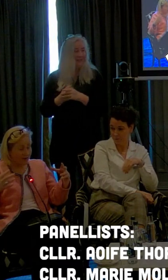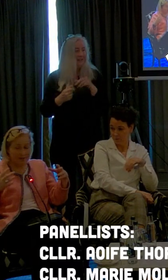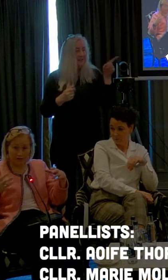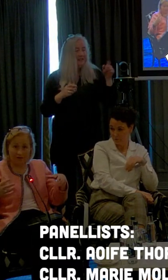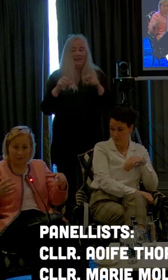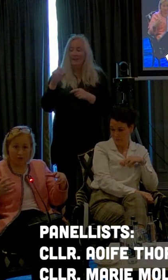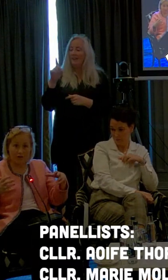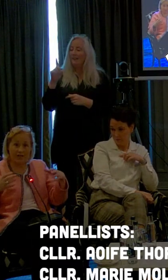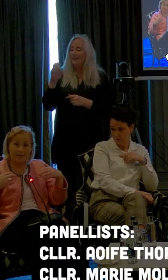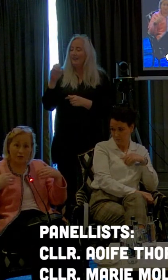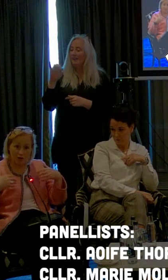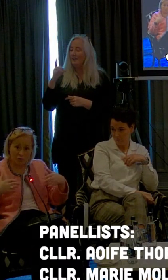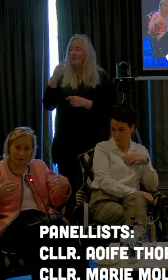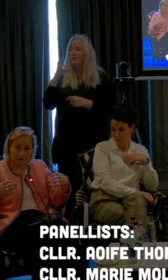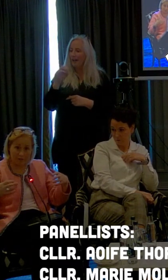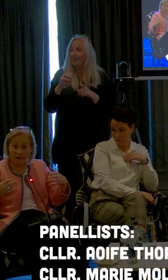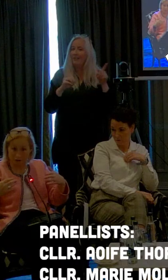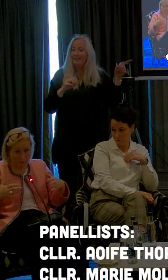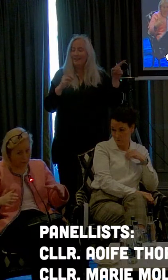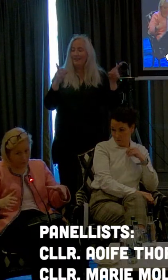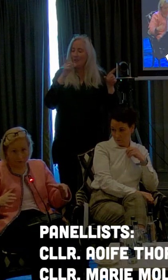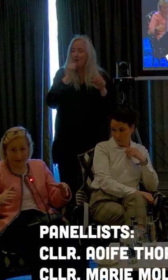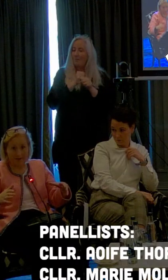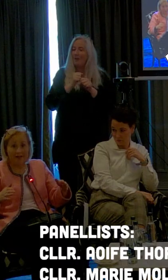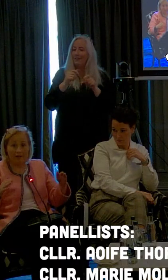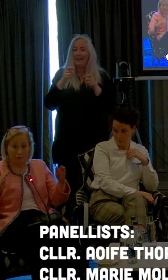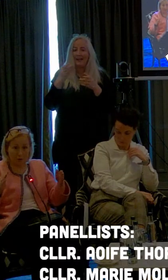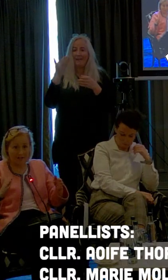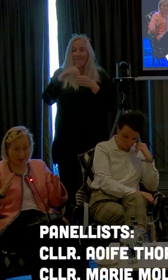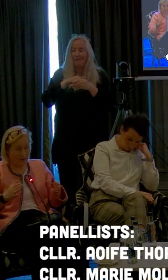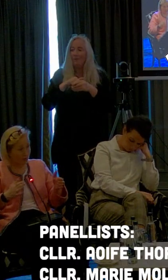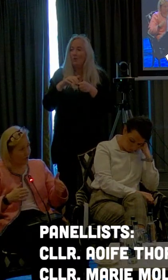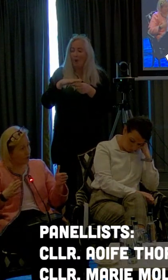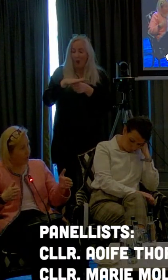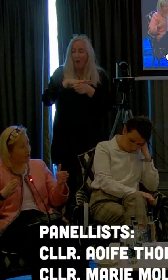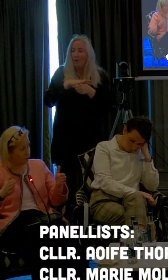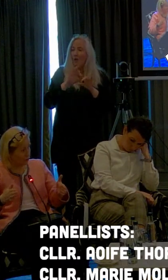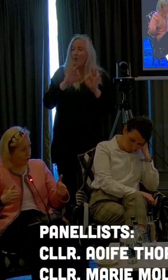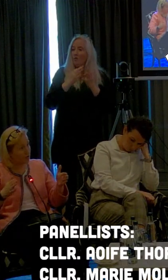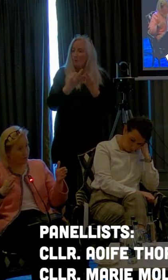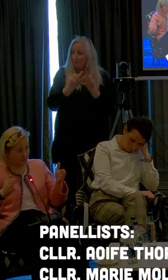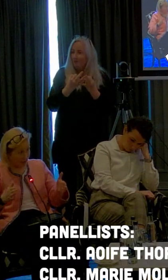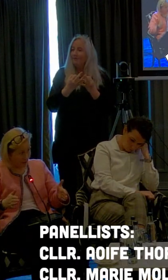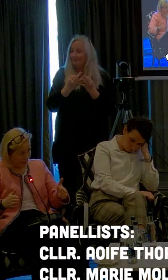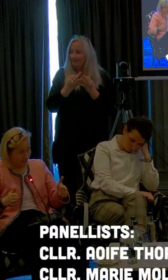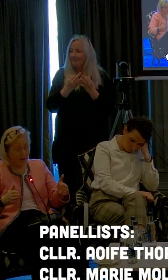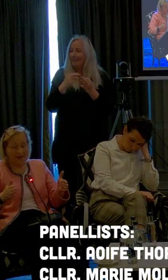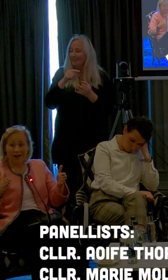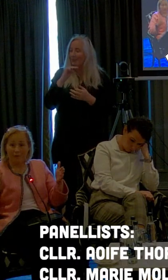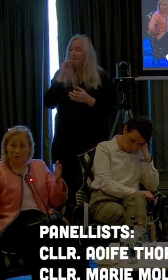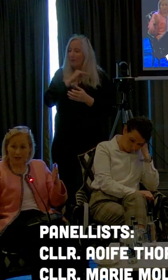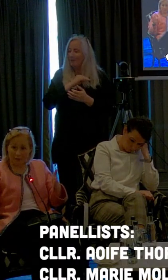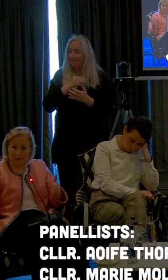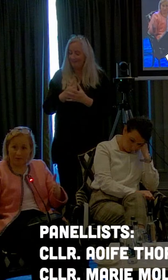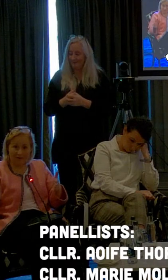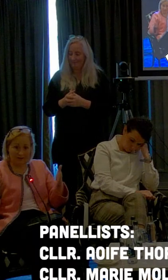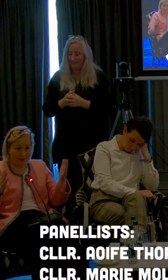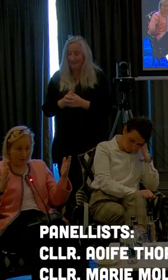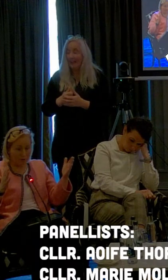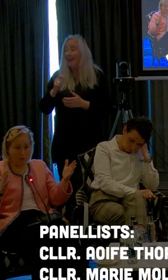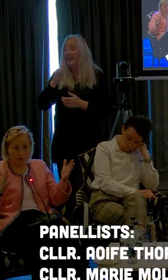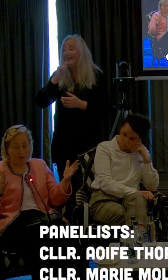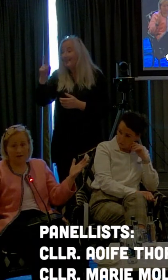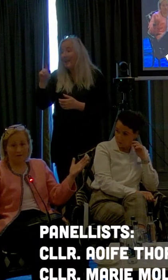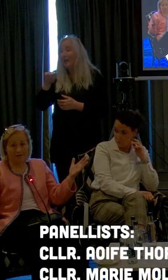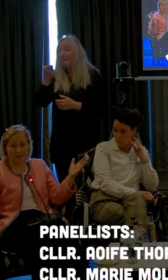one of the things she finds frustrating is how slowly things move, and they do move slowly. If you want to get something changed or done, it does take time. You'd tell people that